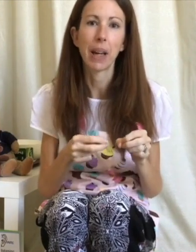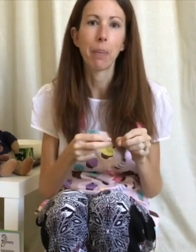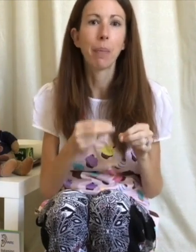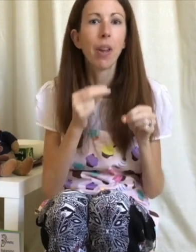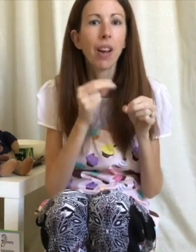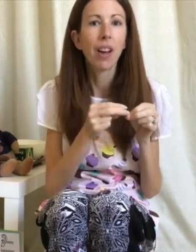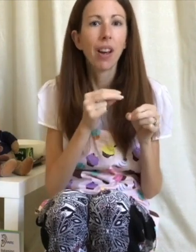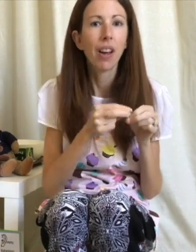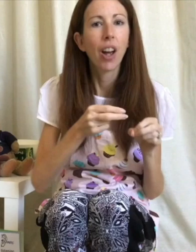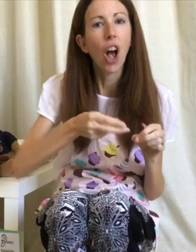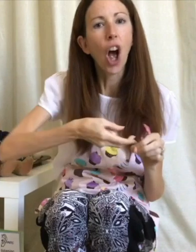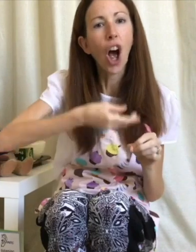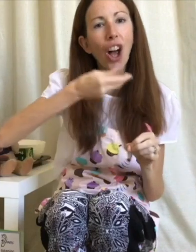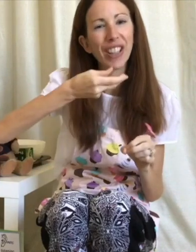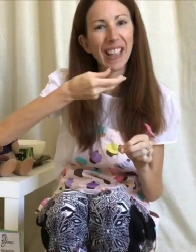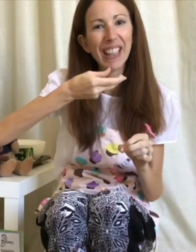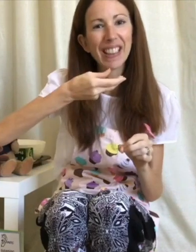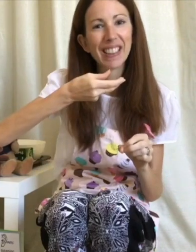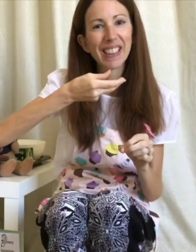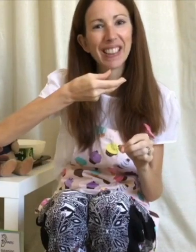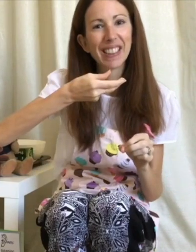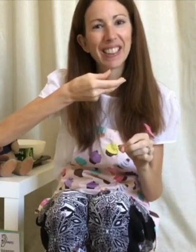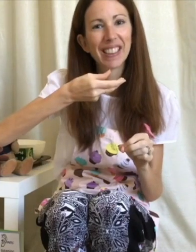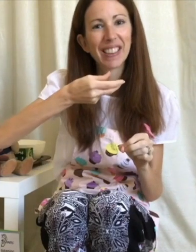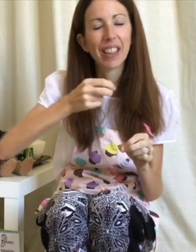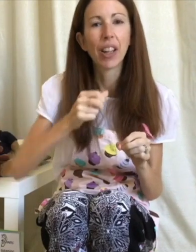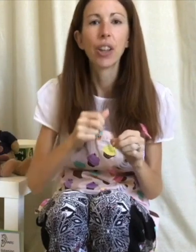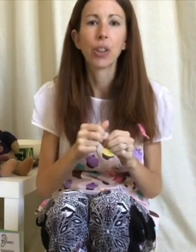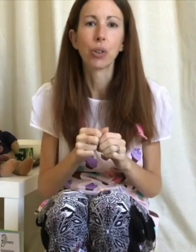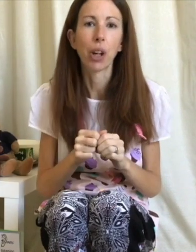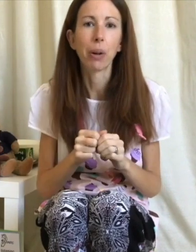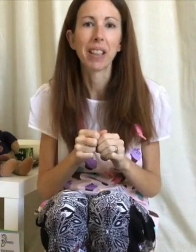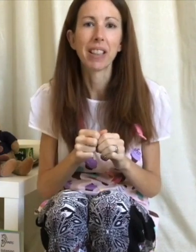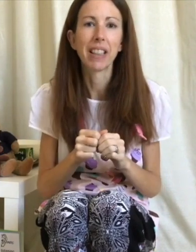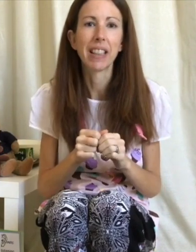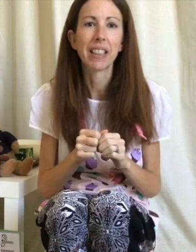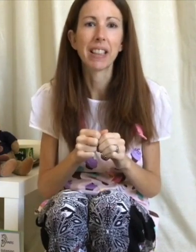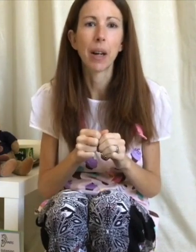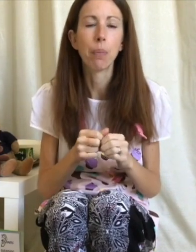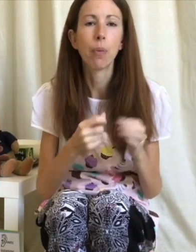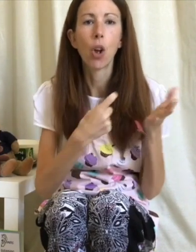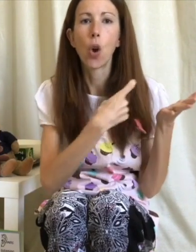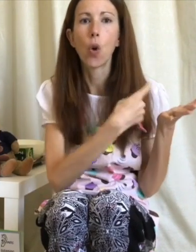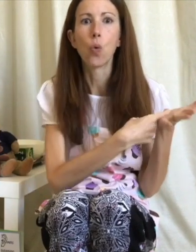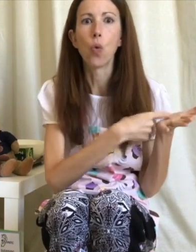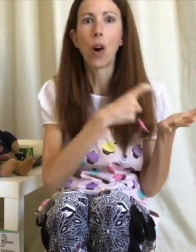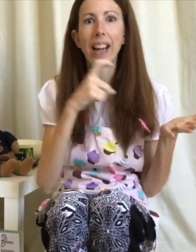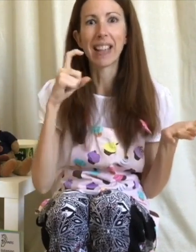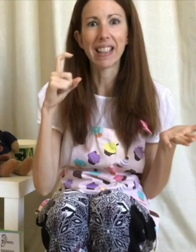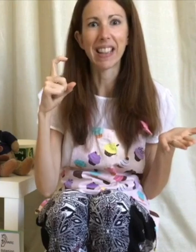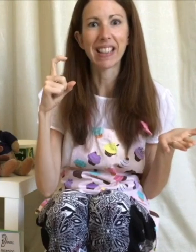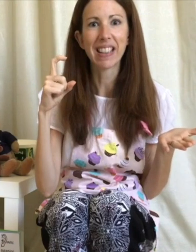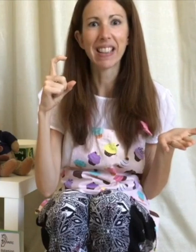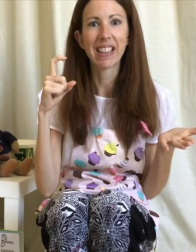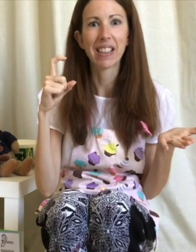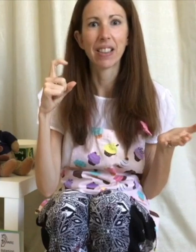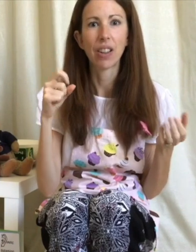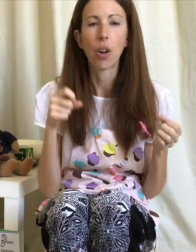some honey. You're going to need some raisins,